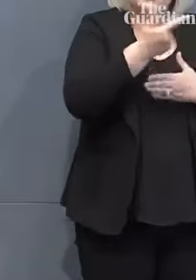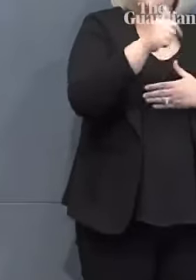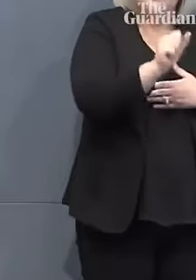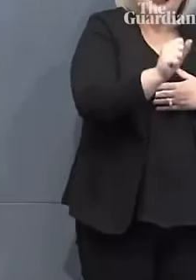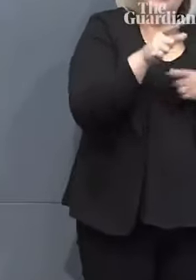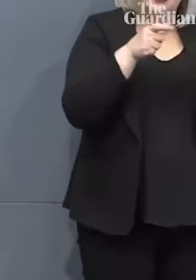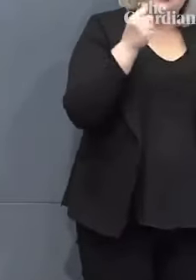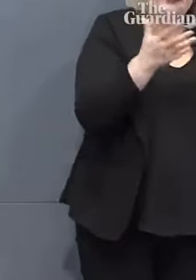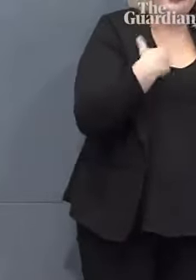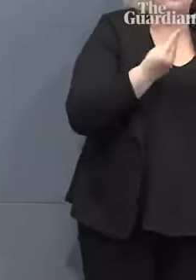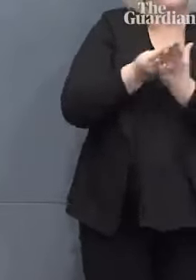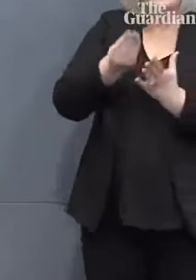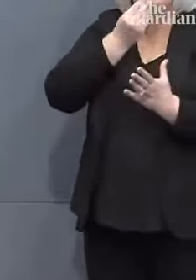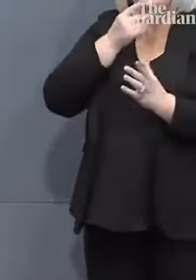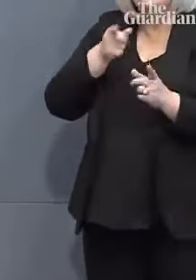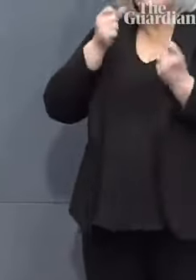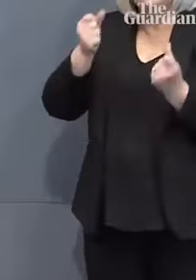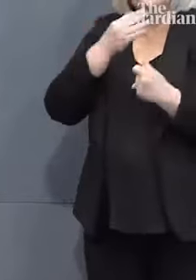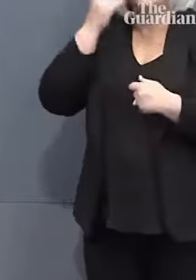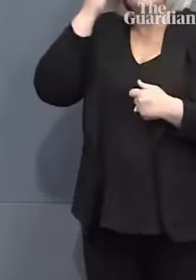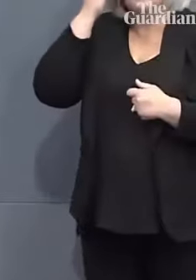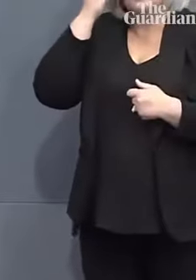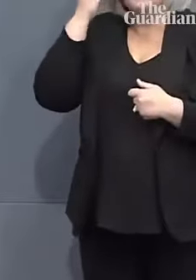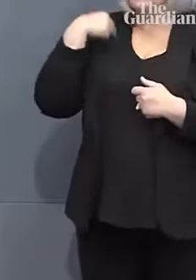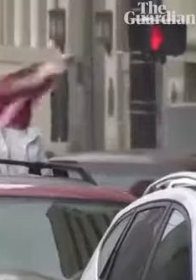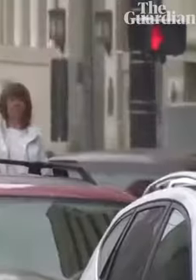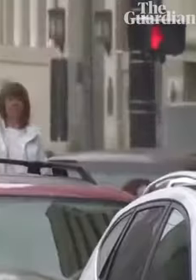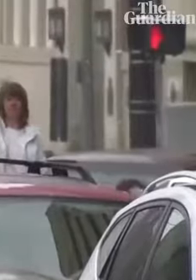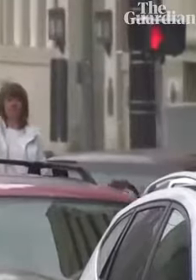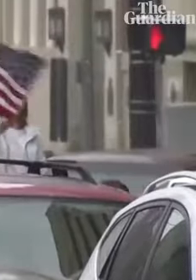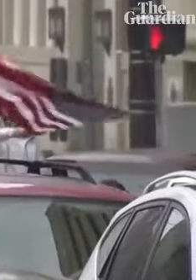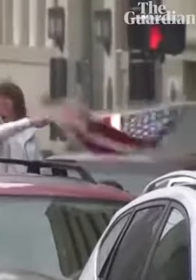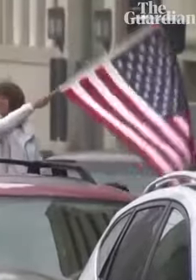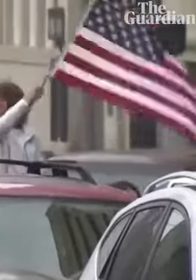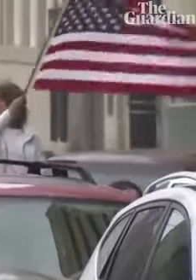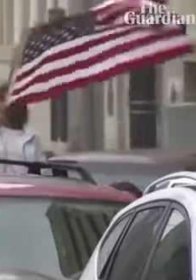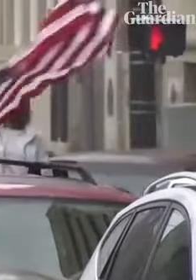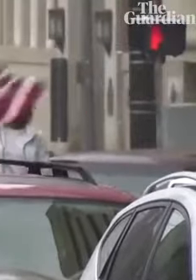We know that this rally endangered people.